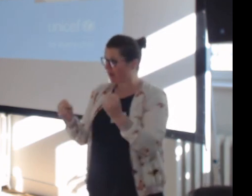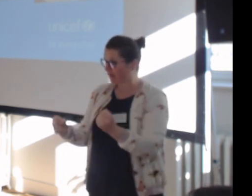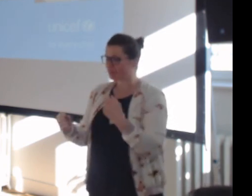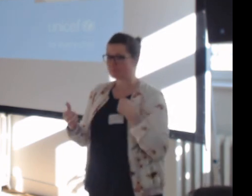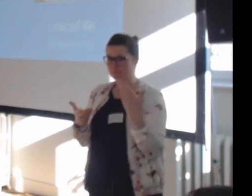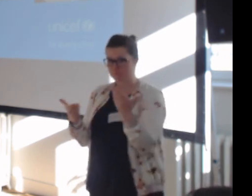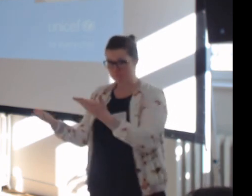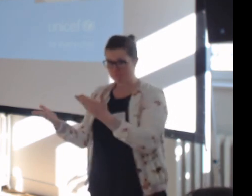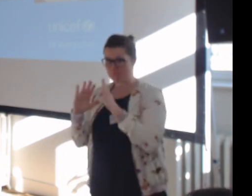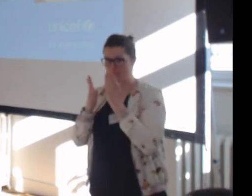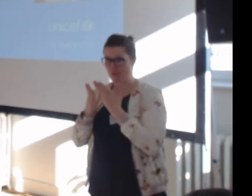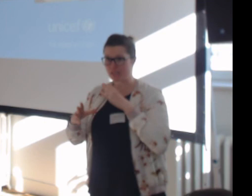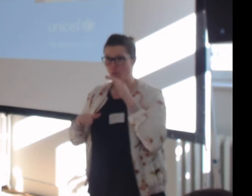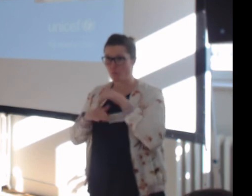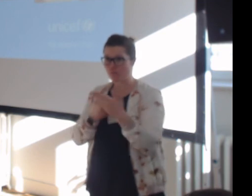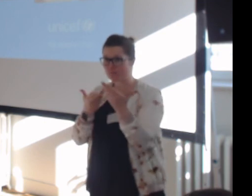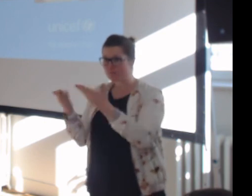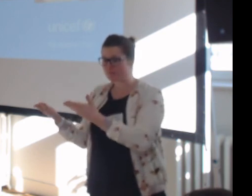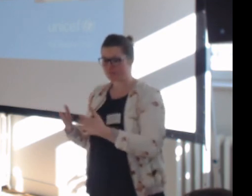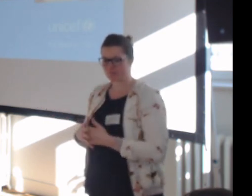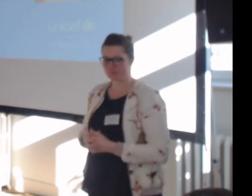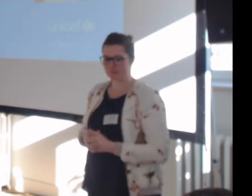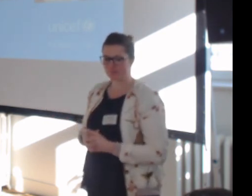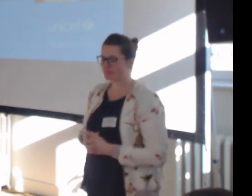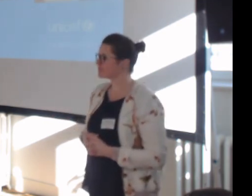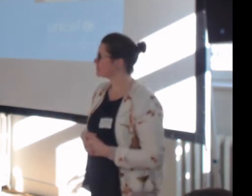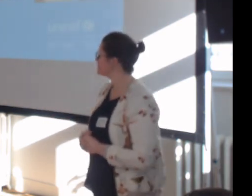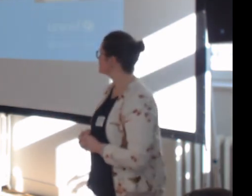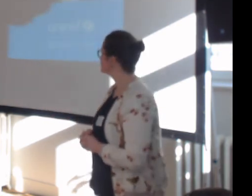please, Richard, tell us all about it.